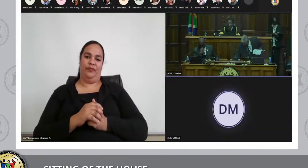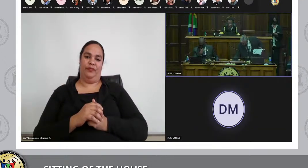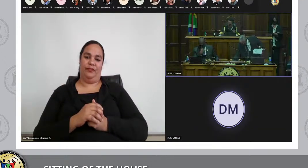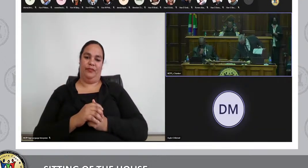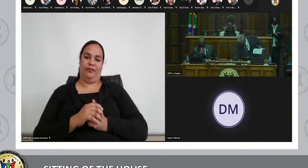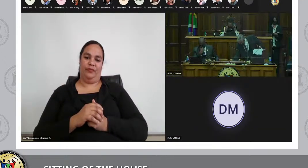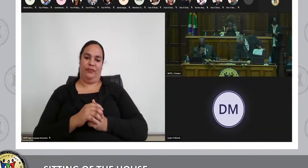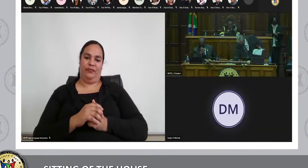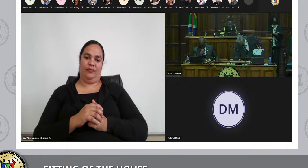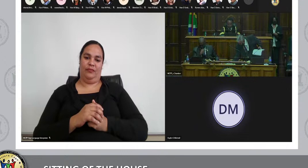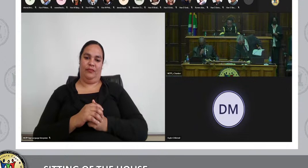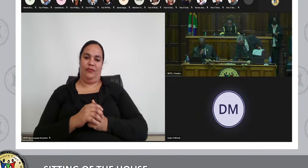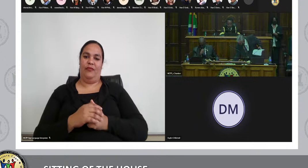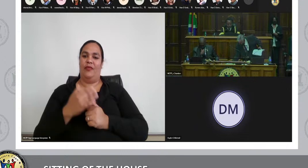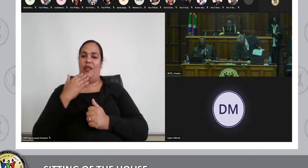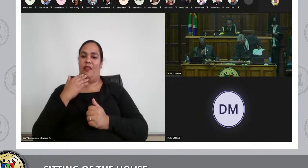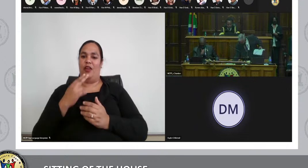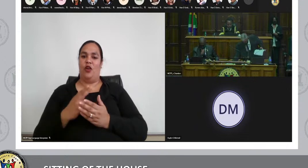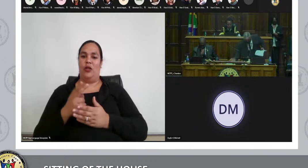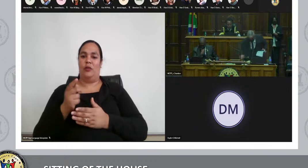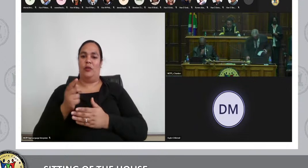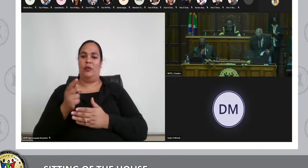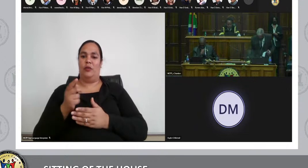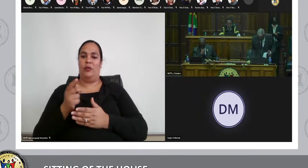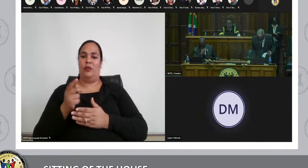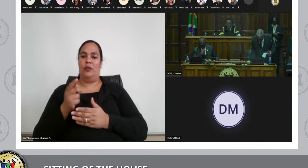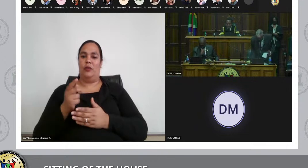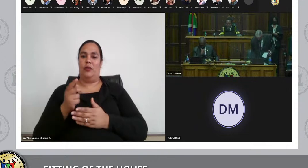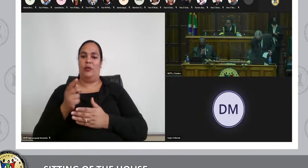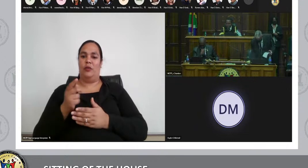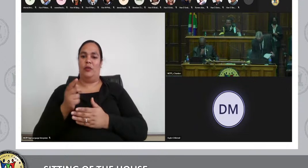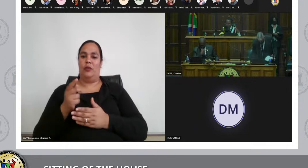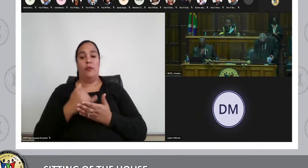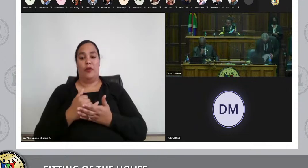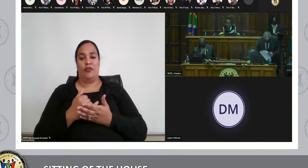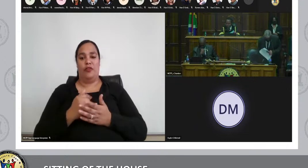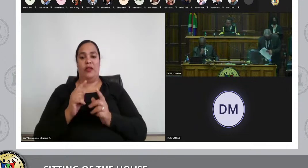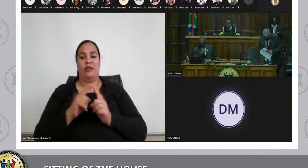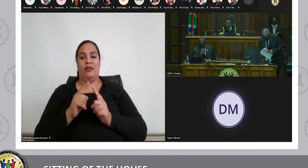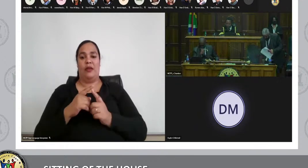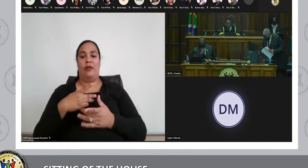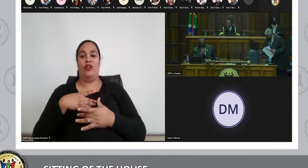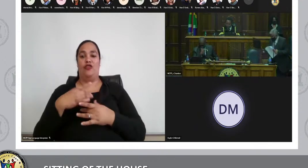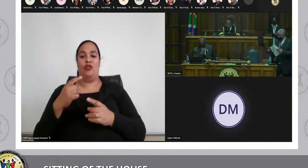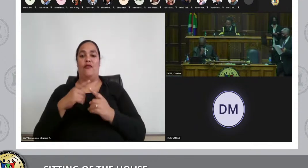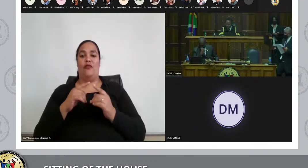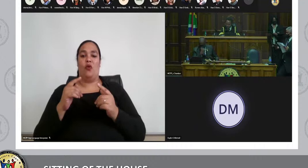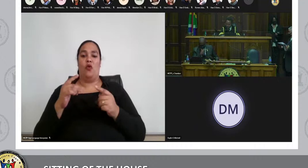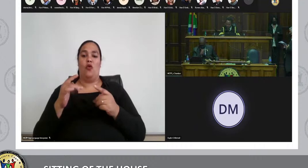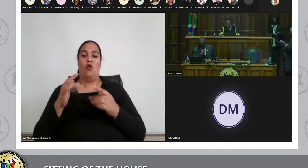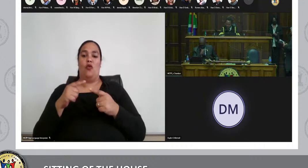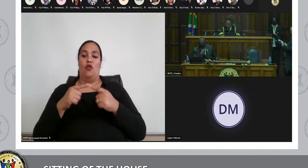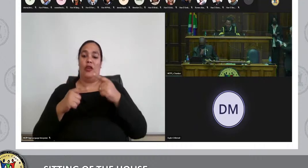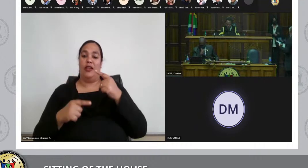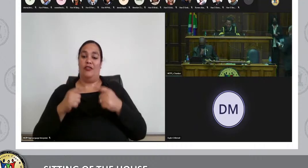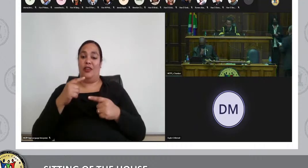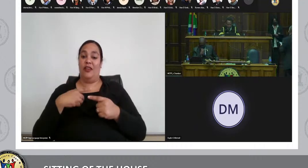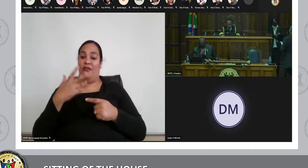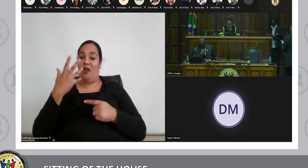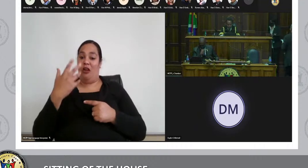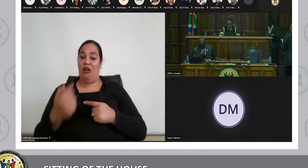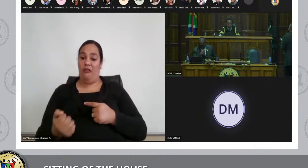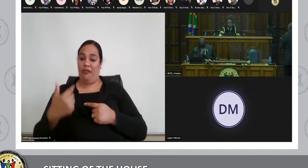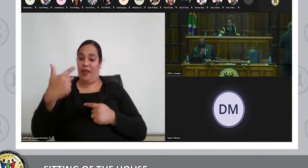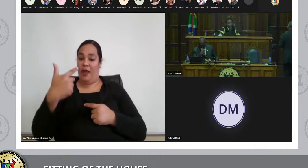Thank you, Honorable Speaker. Speaker, with your permission, and in the interest of connectivity, would it be in order if I switch off